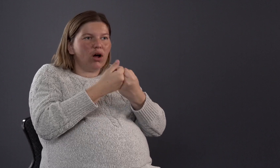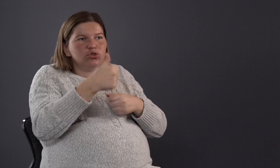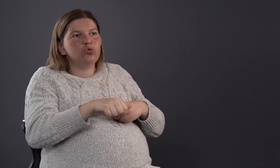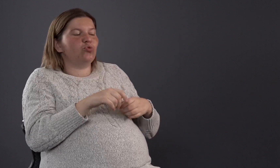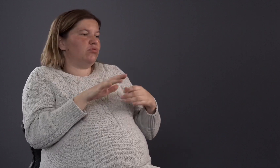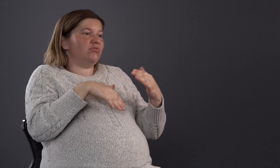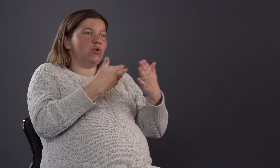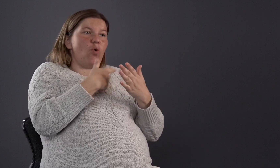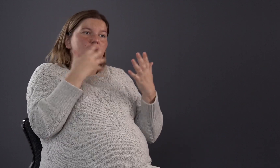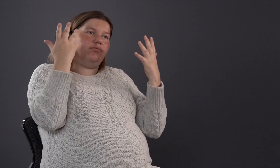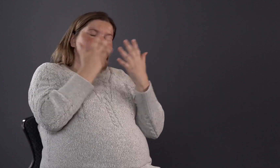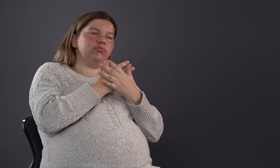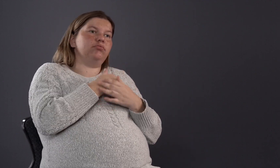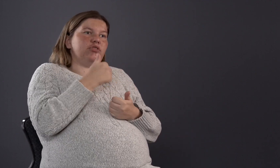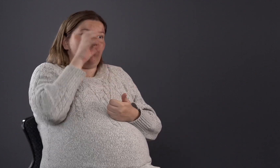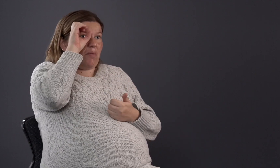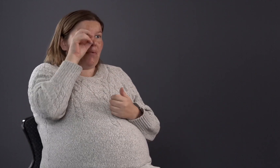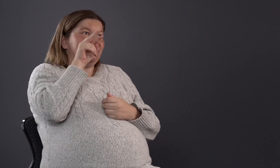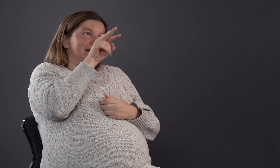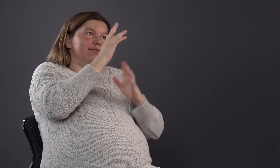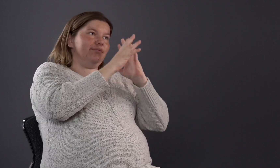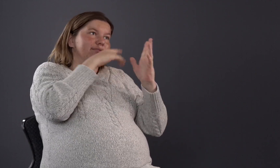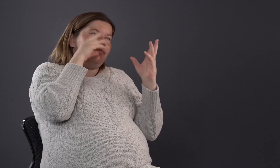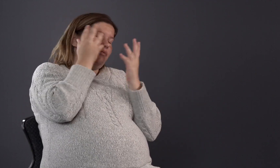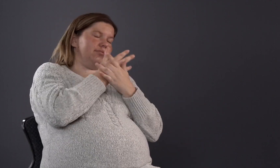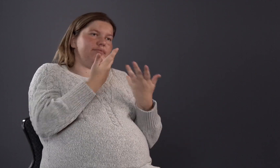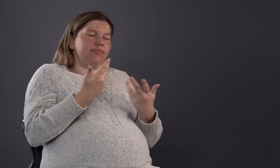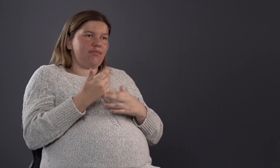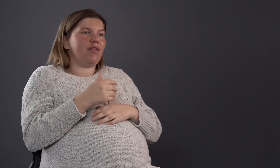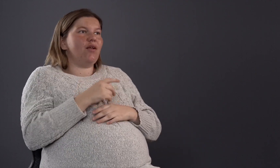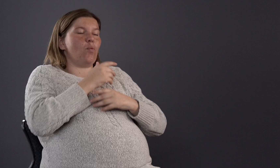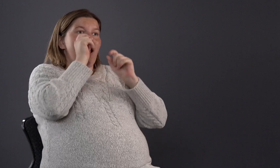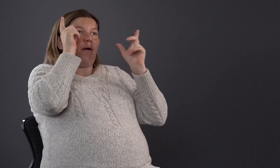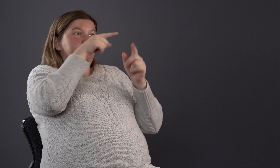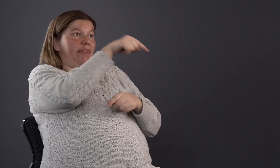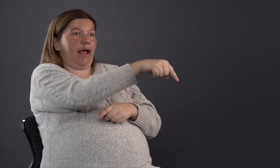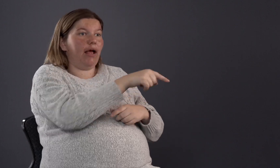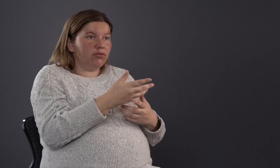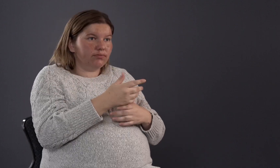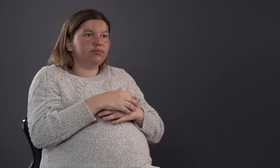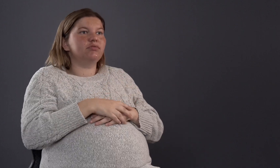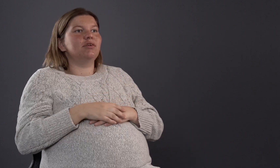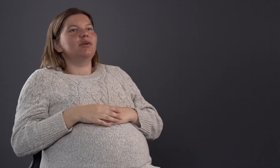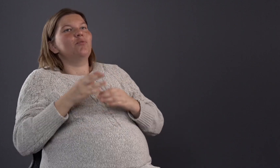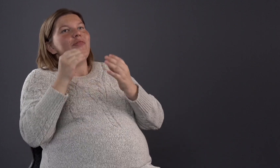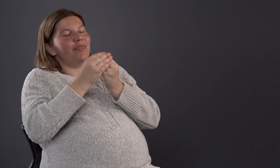medical staff were saying, what medications would be used, everything. I remember seeing them signing right up until I went under, and when I woke, they were